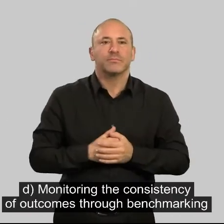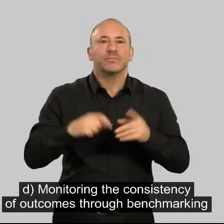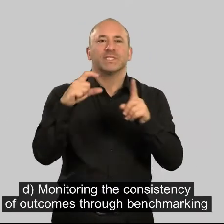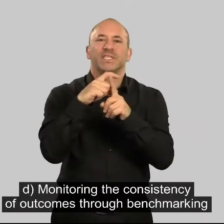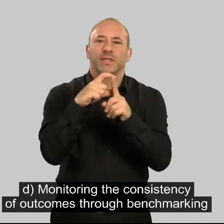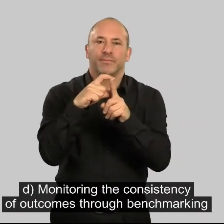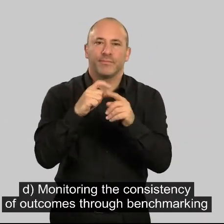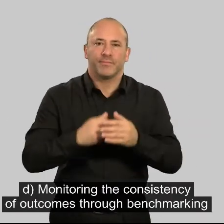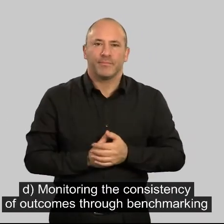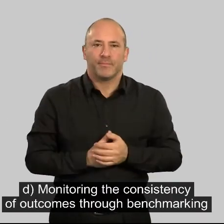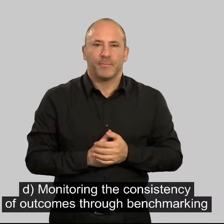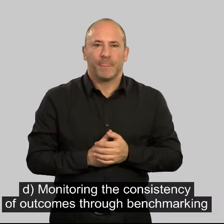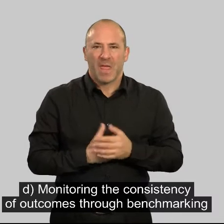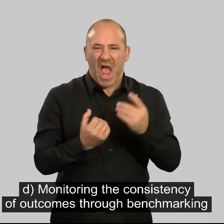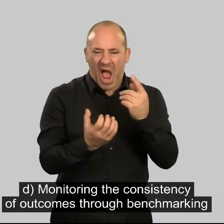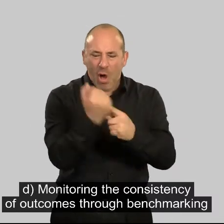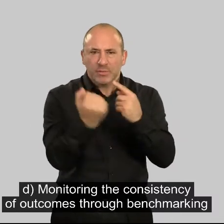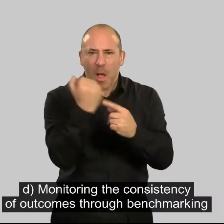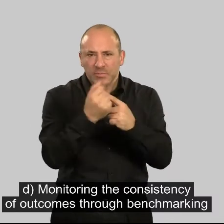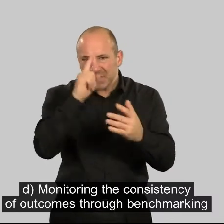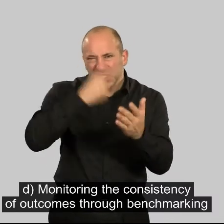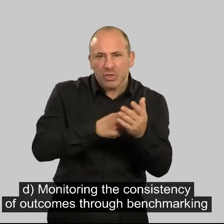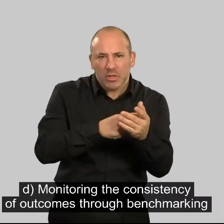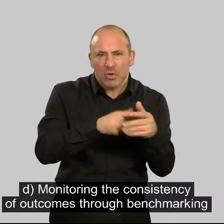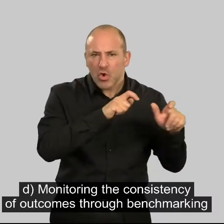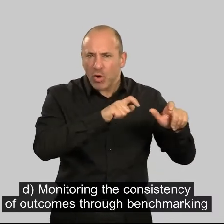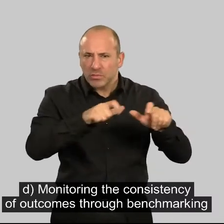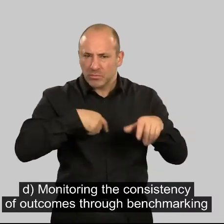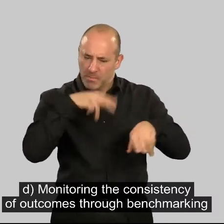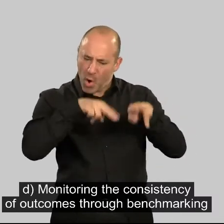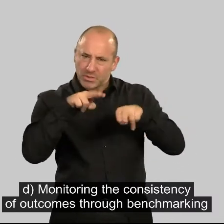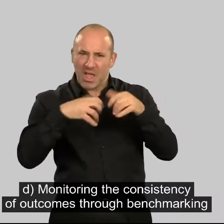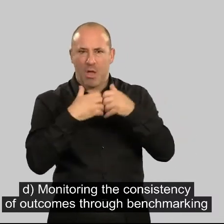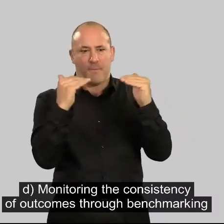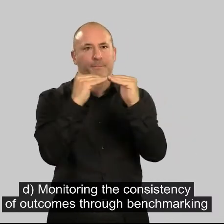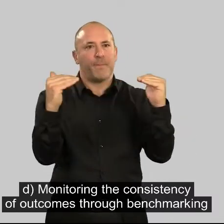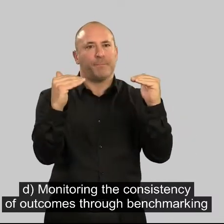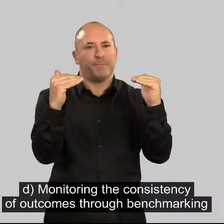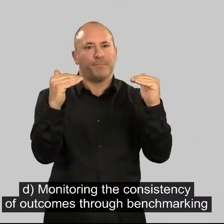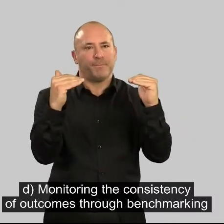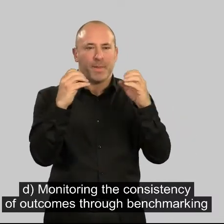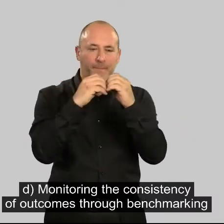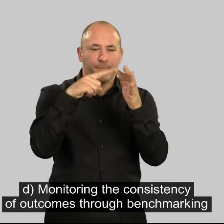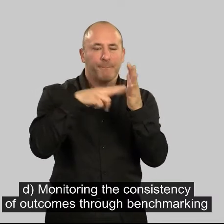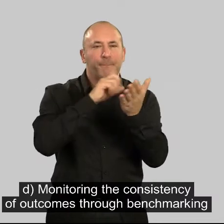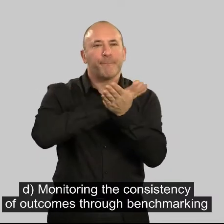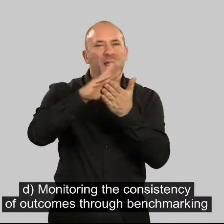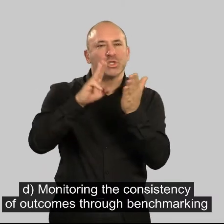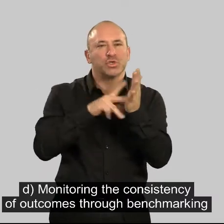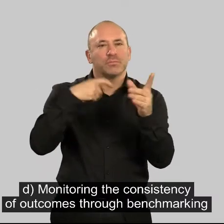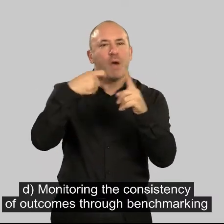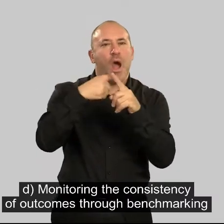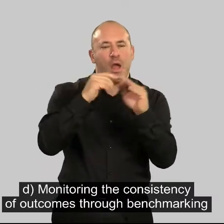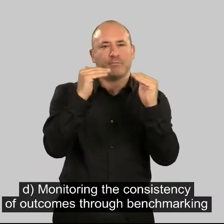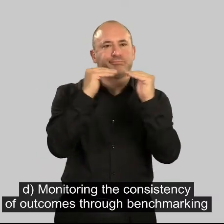the assessment report. D. Monitoring the consistency of outcomes through